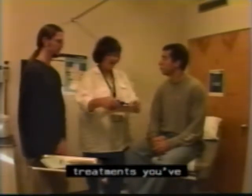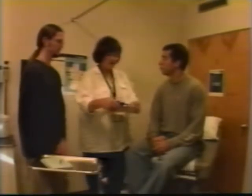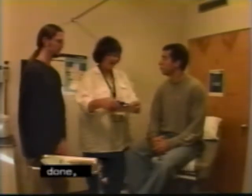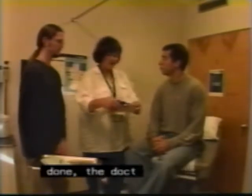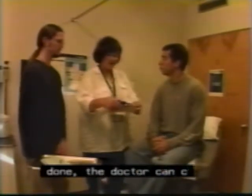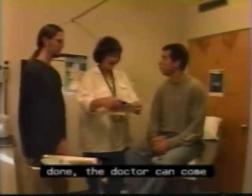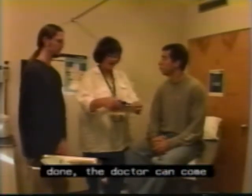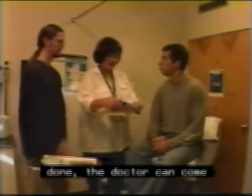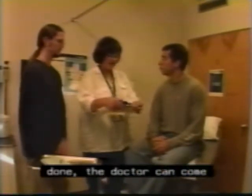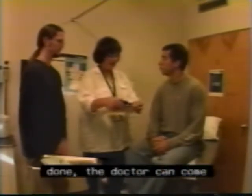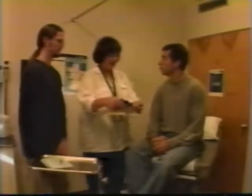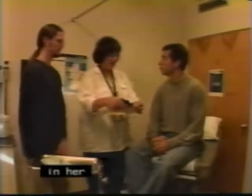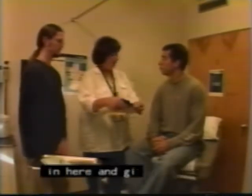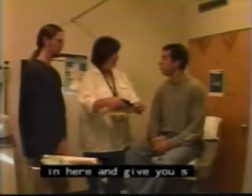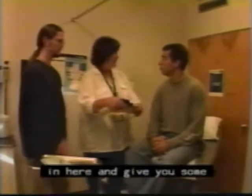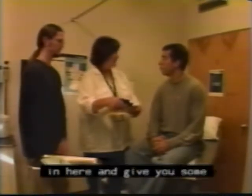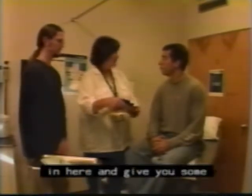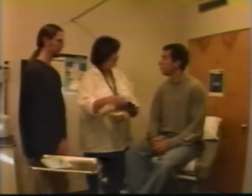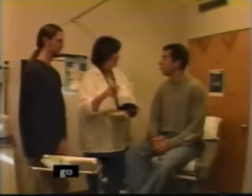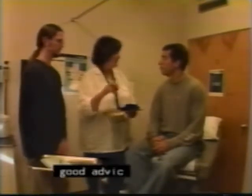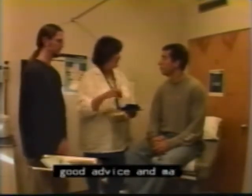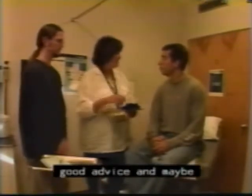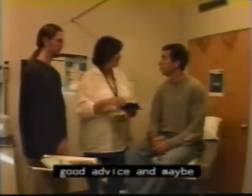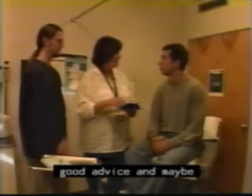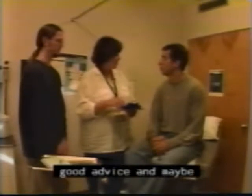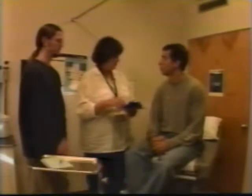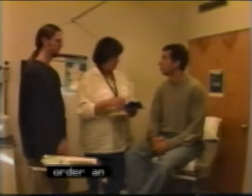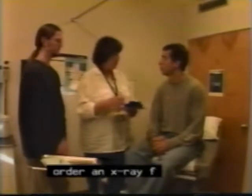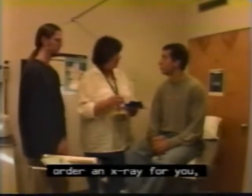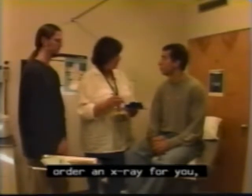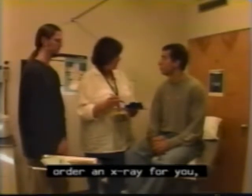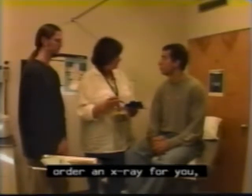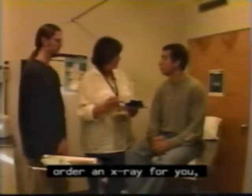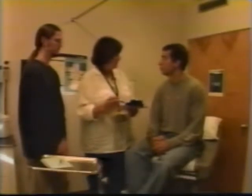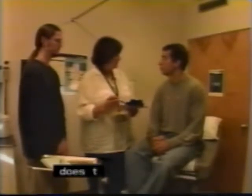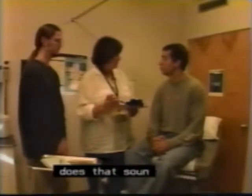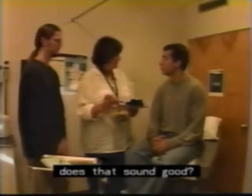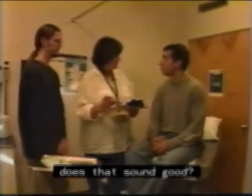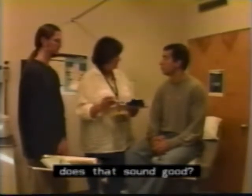doctor can come in here and give you some good advice and maybe order an x-ray for you. Does that sound good?